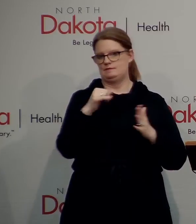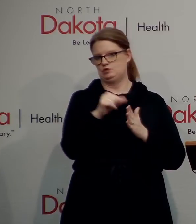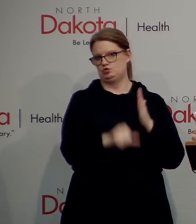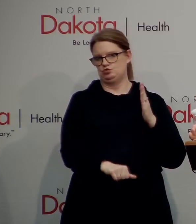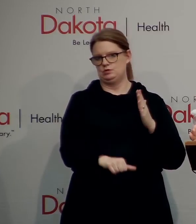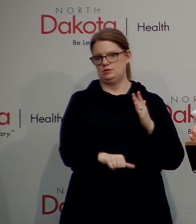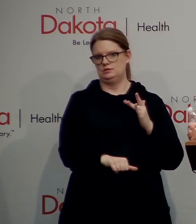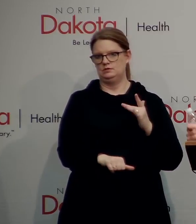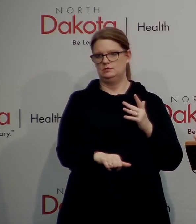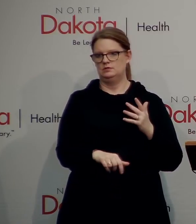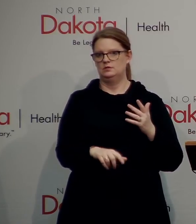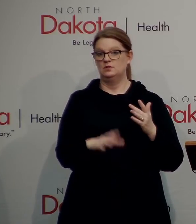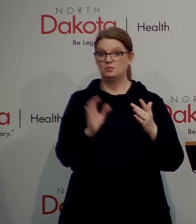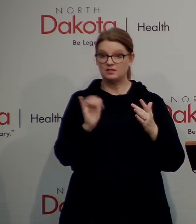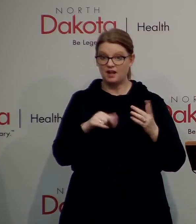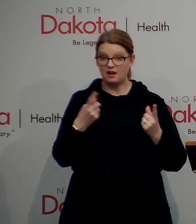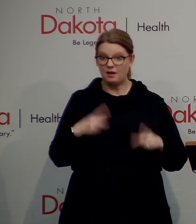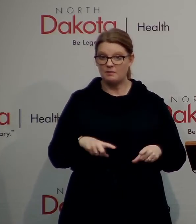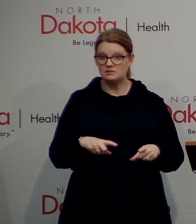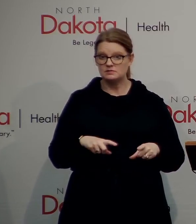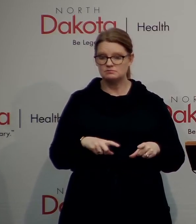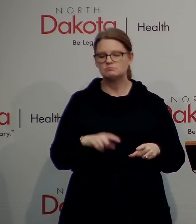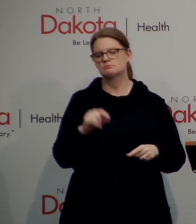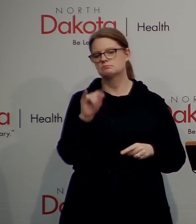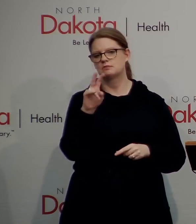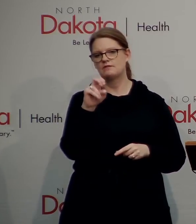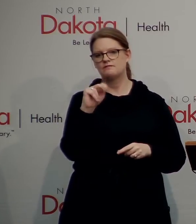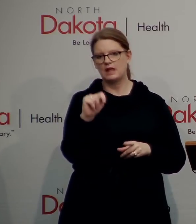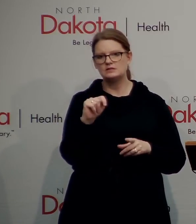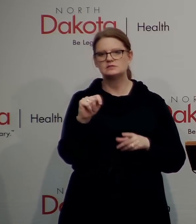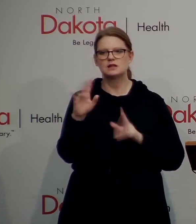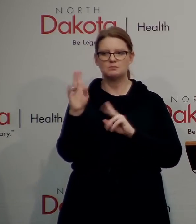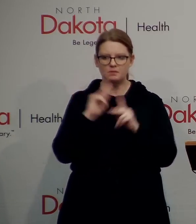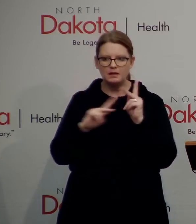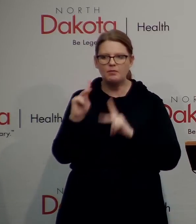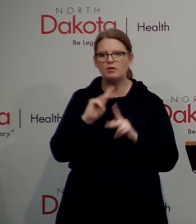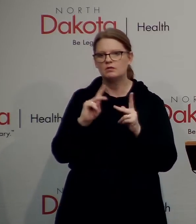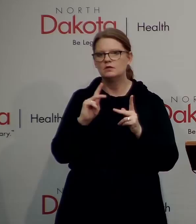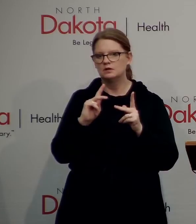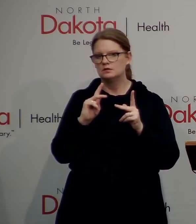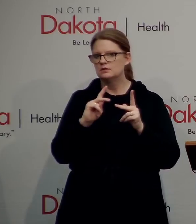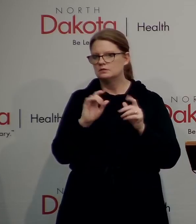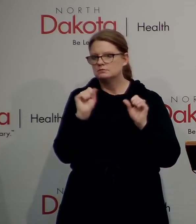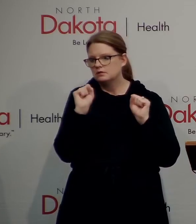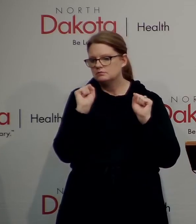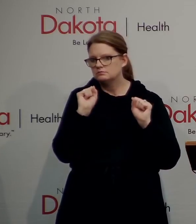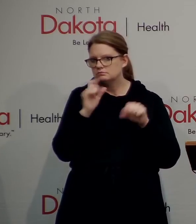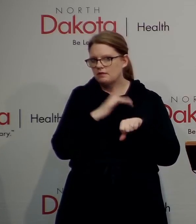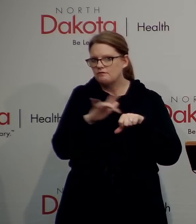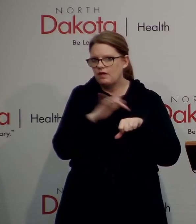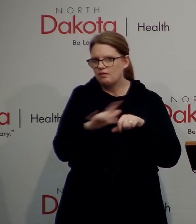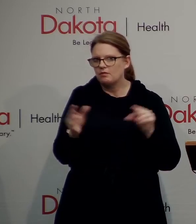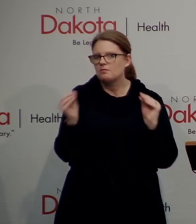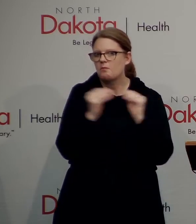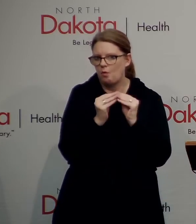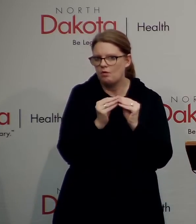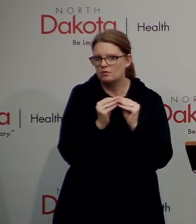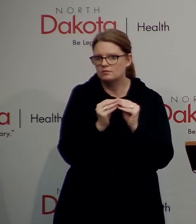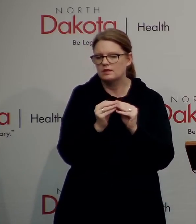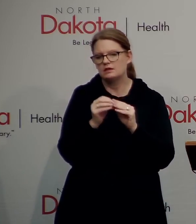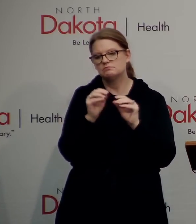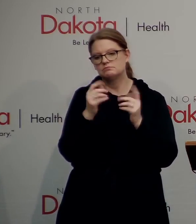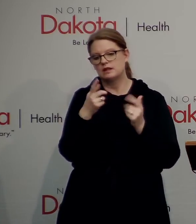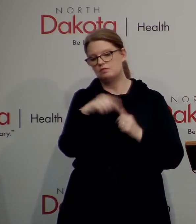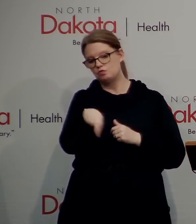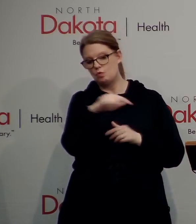surgery, and as soon as you do that, then that frees up ventilators and personnel that might be doing elective surgeries to be able to care for COVID patients.